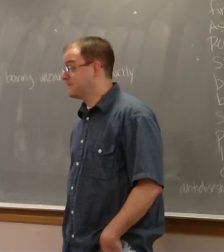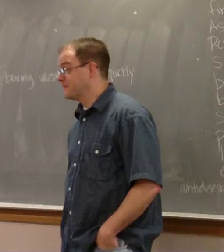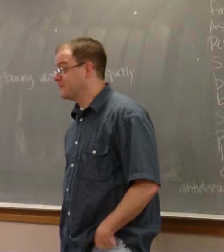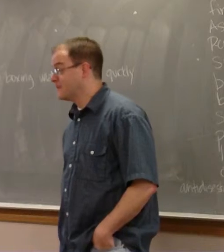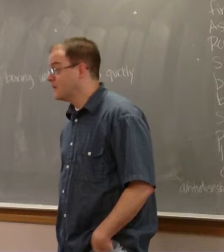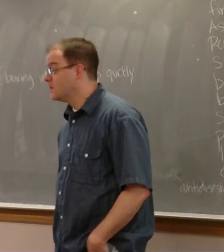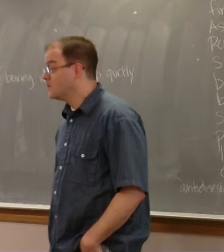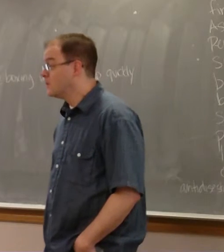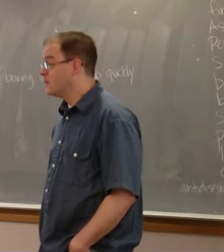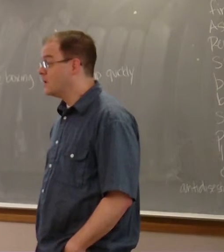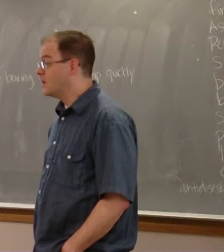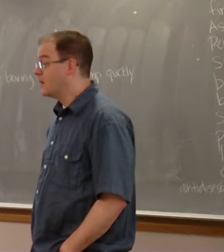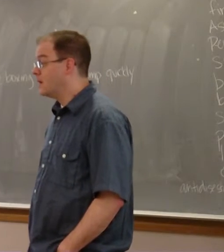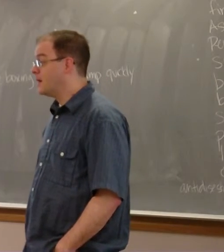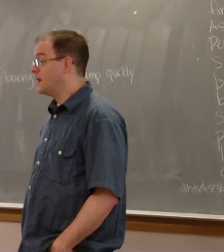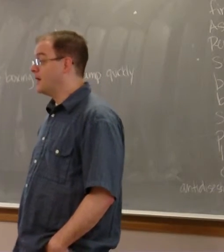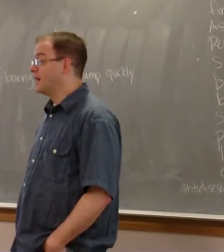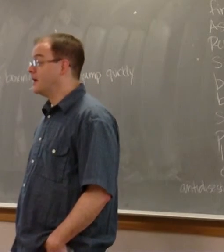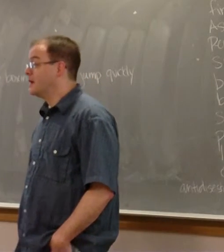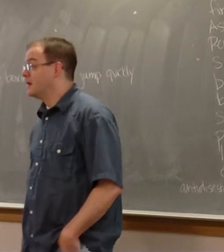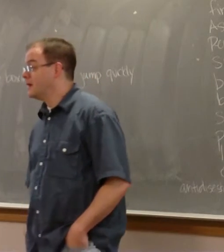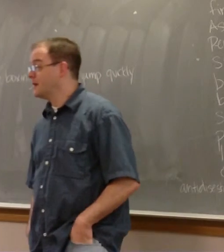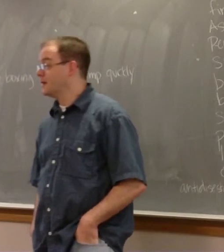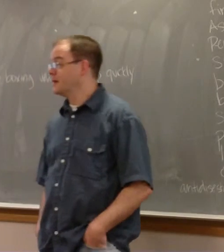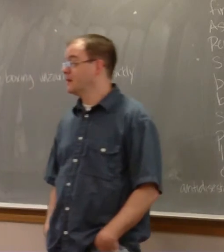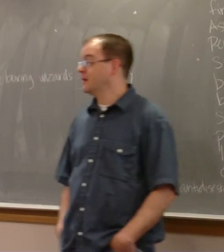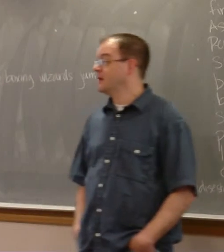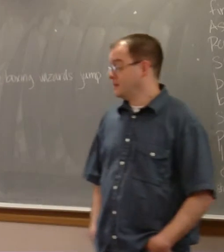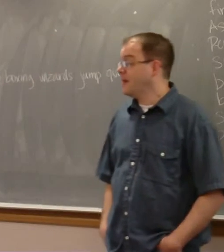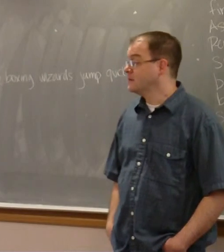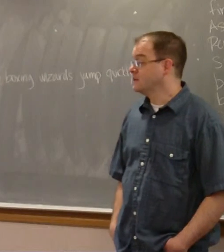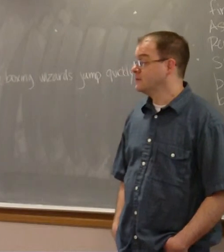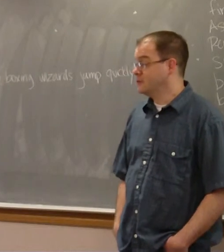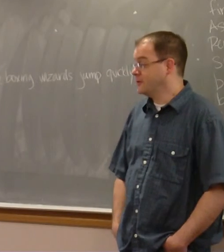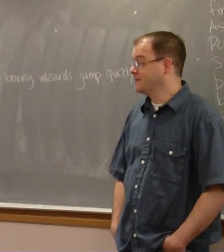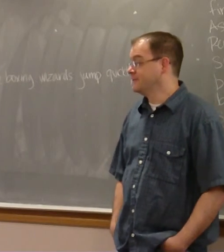I could have gone, and said anything. You could have.